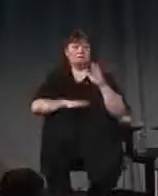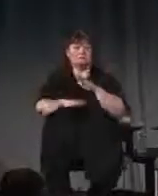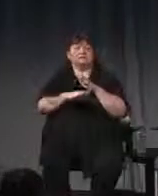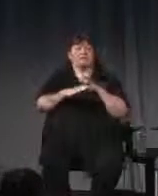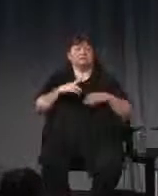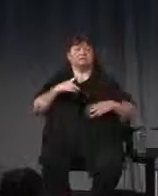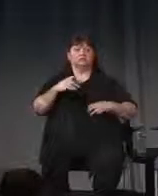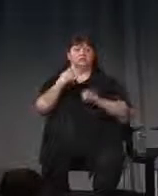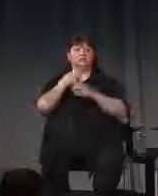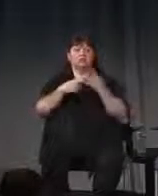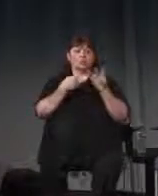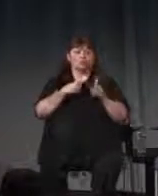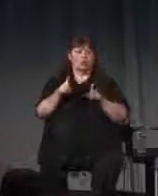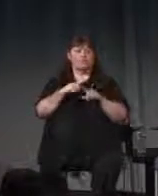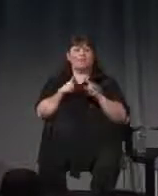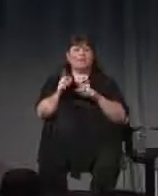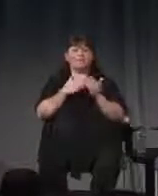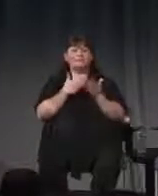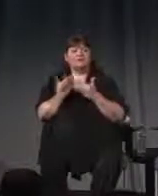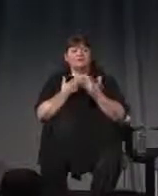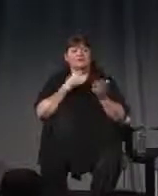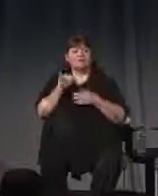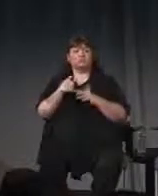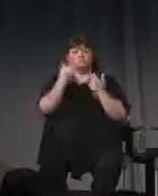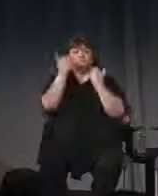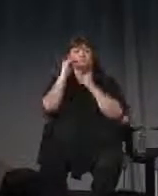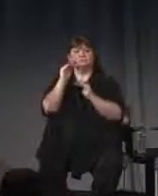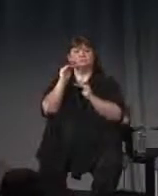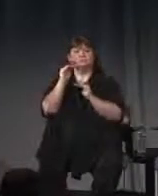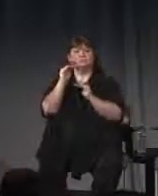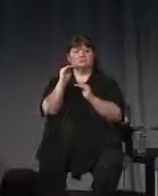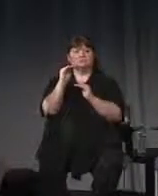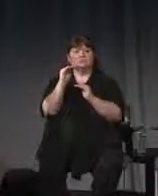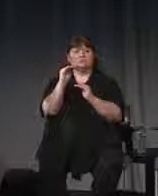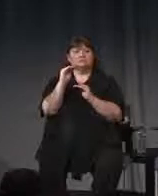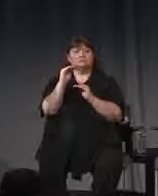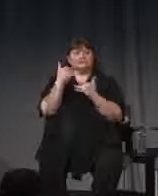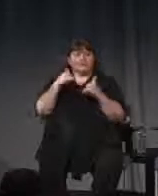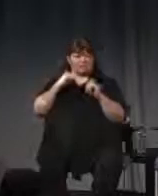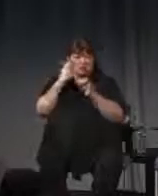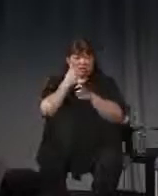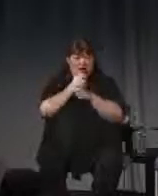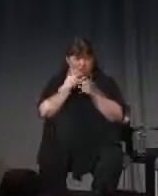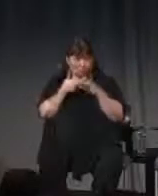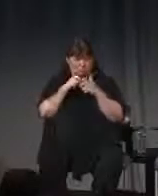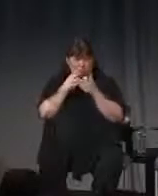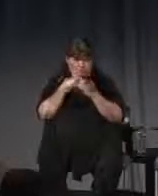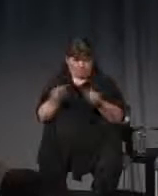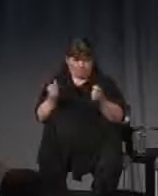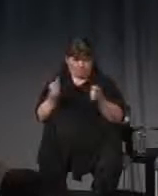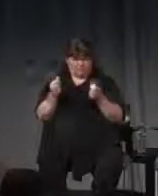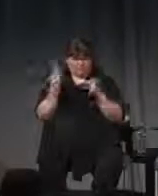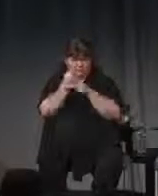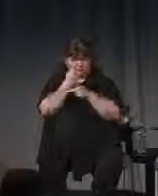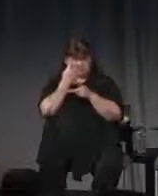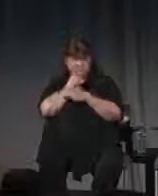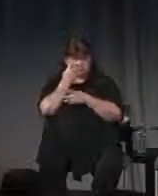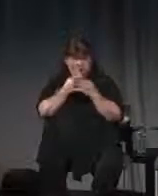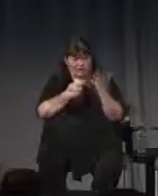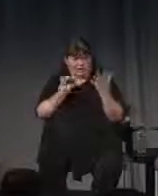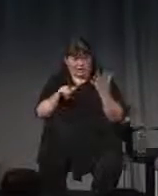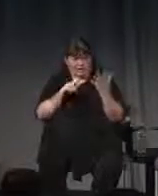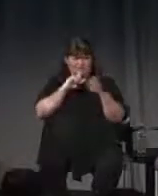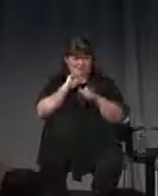right? But even with those constraints, like it's still a difficult problem to solve to figure out what that actually